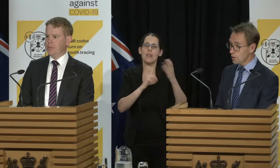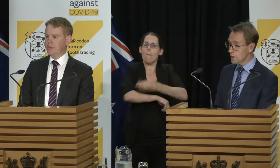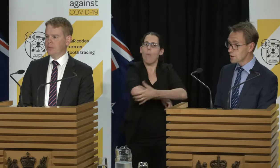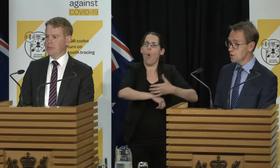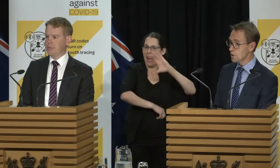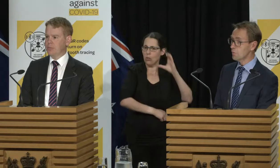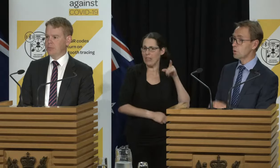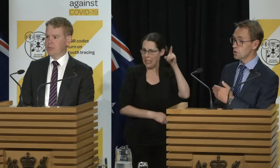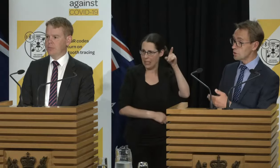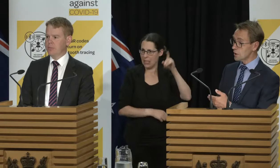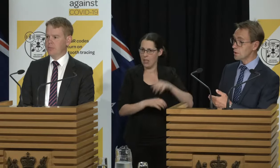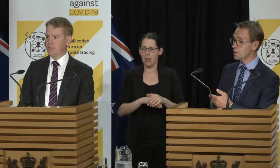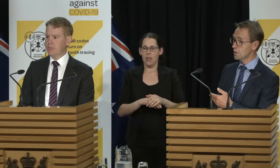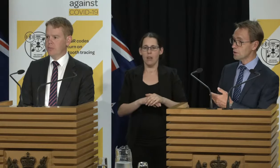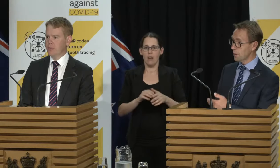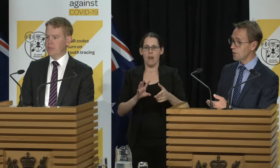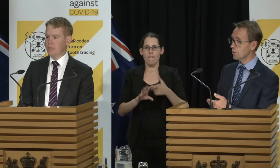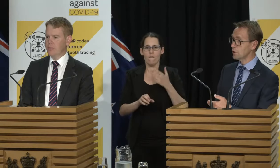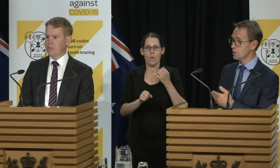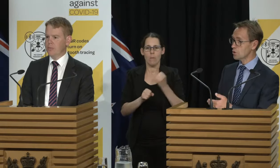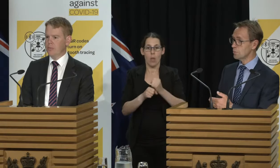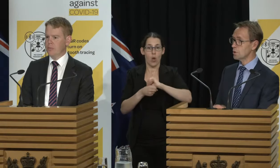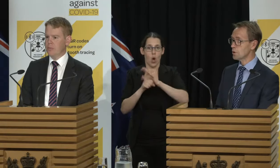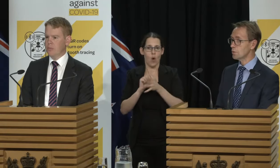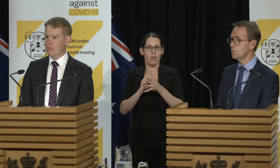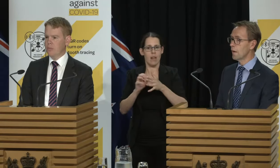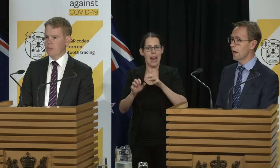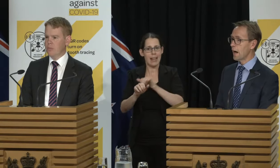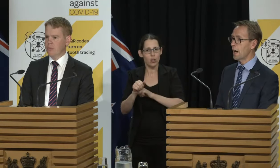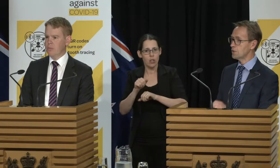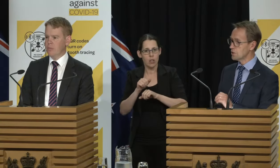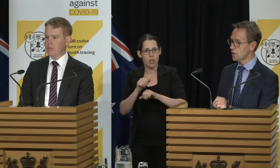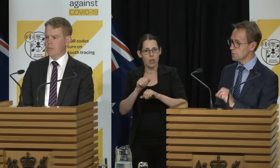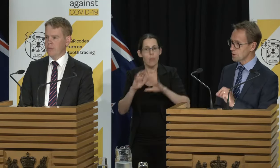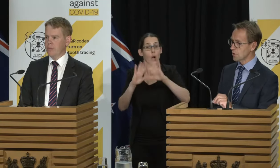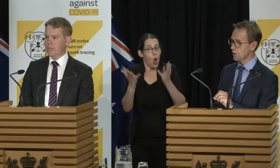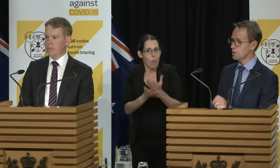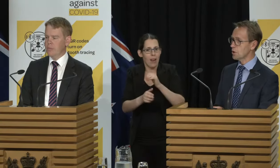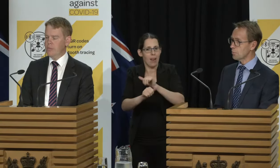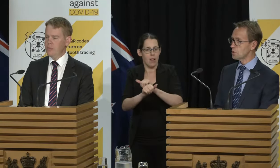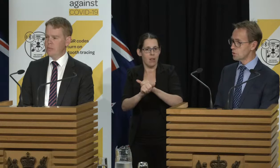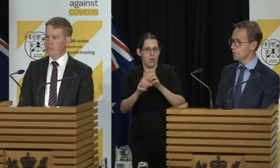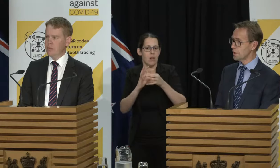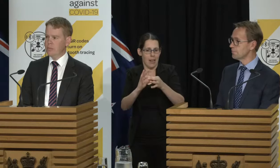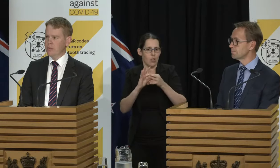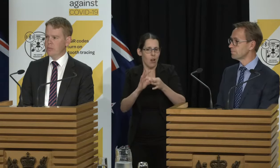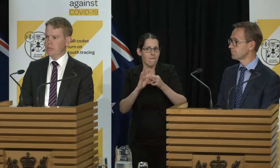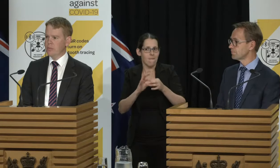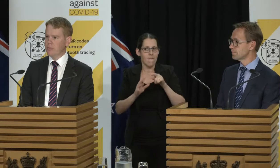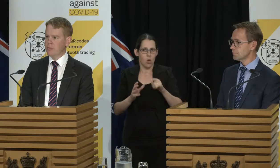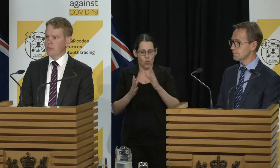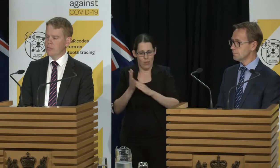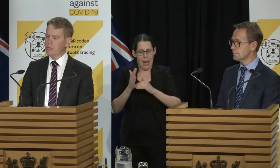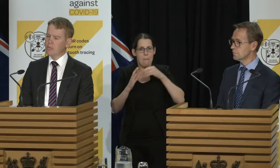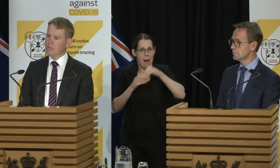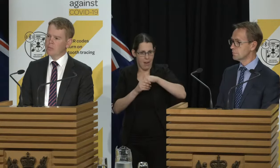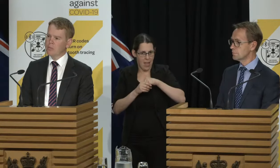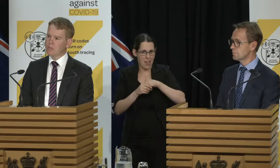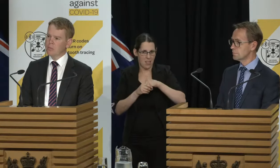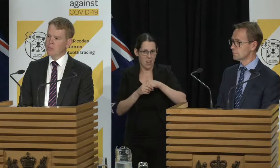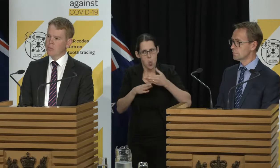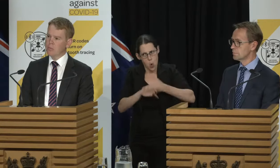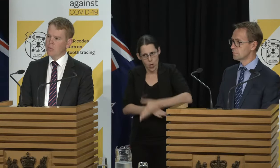like the COVAX initiative, which New Zealand is a part of and a contributor to, are designed specifically to help ensure that. And Dr. Bloomfield,